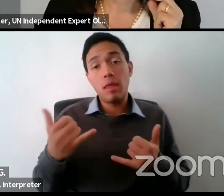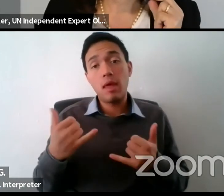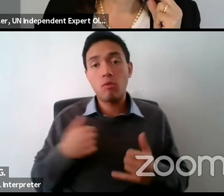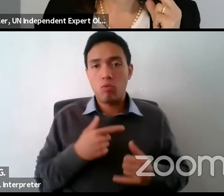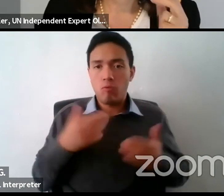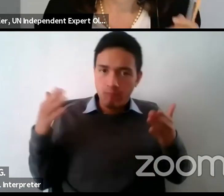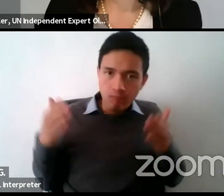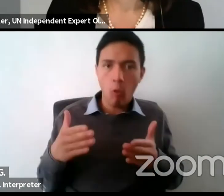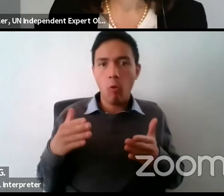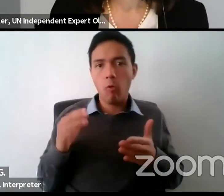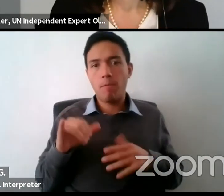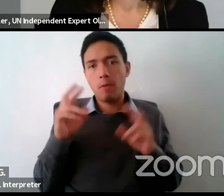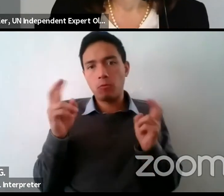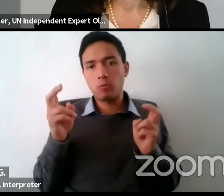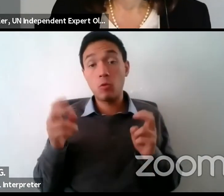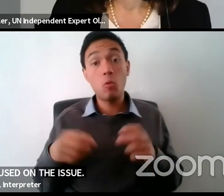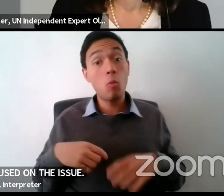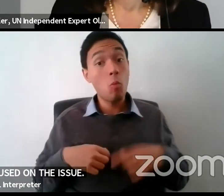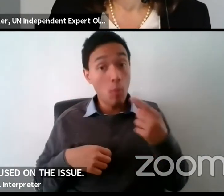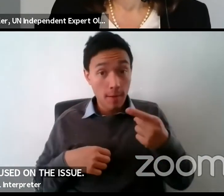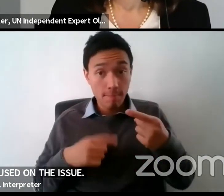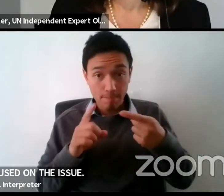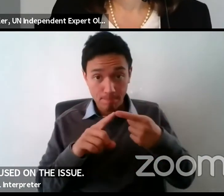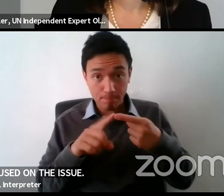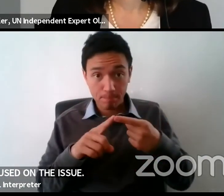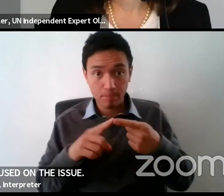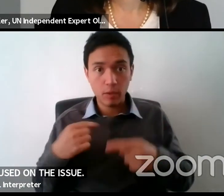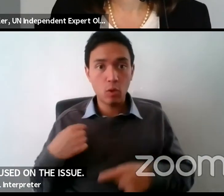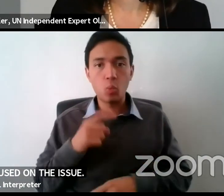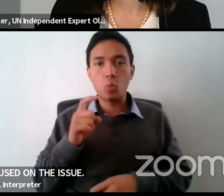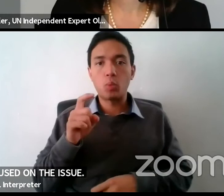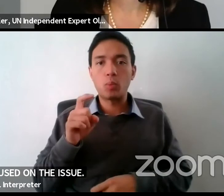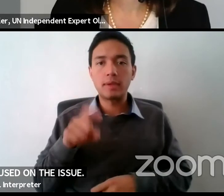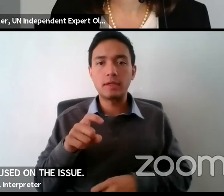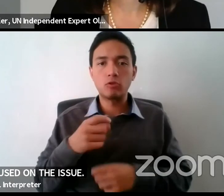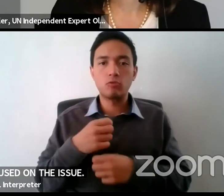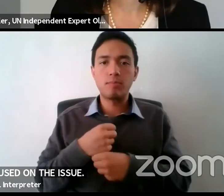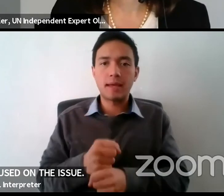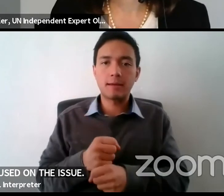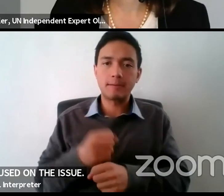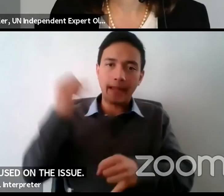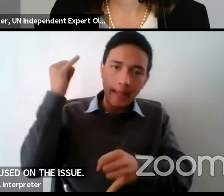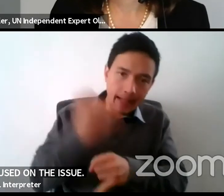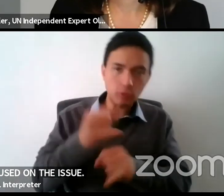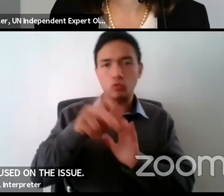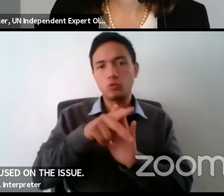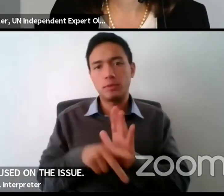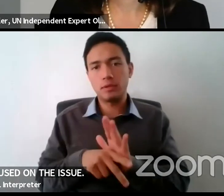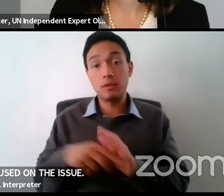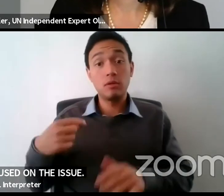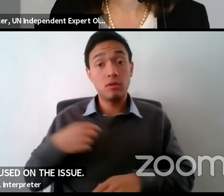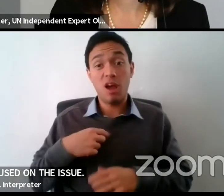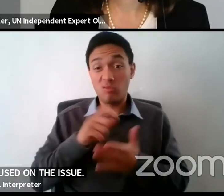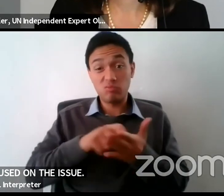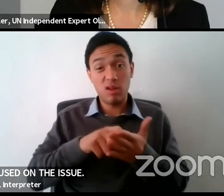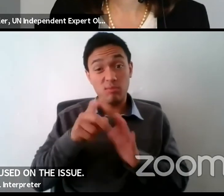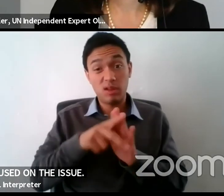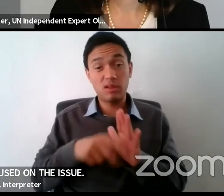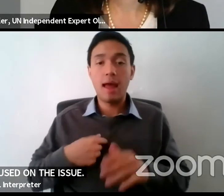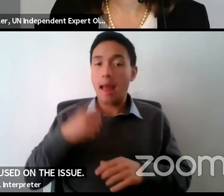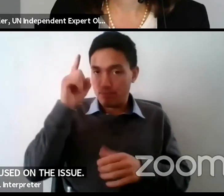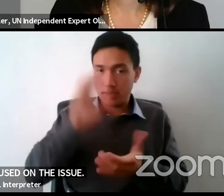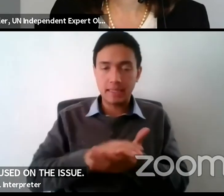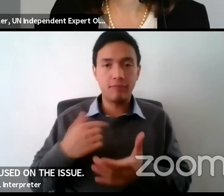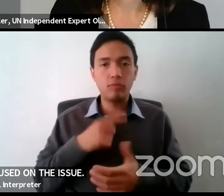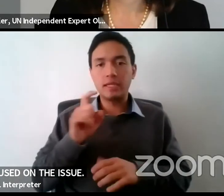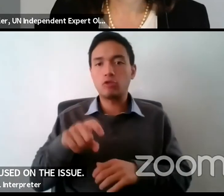issue. So one is that we need to institutionalize, as a policymaker who has written policies, I always believe that we should institutionalize,